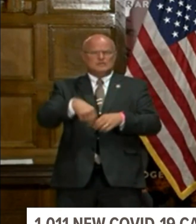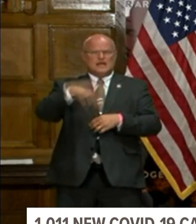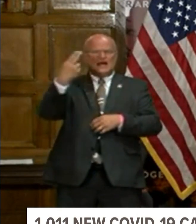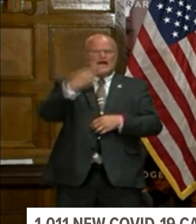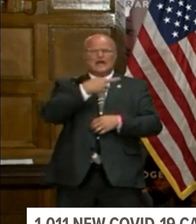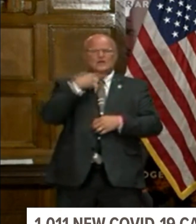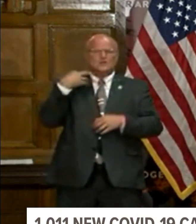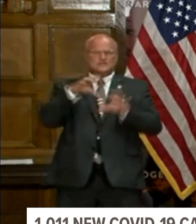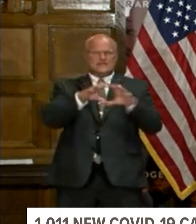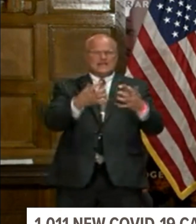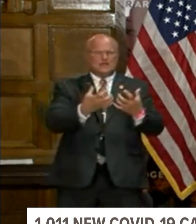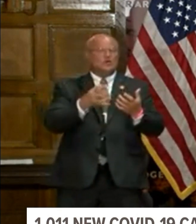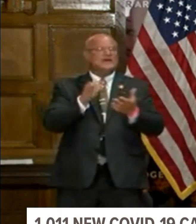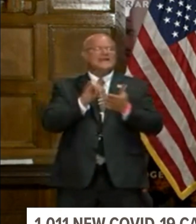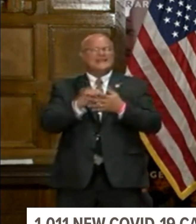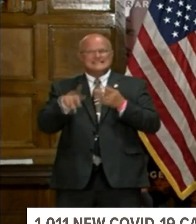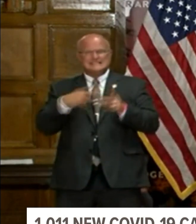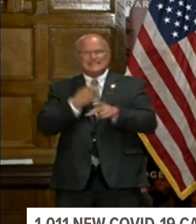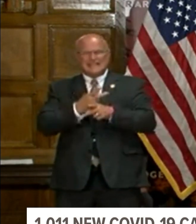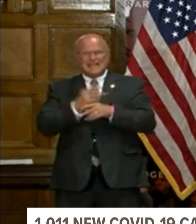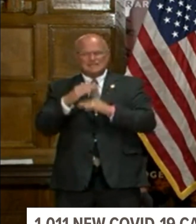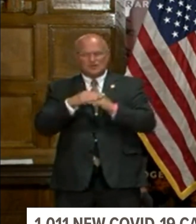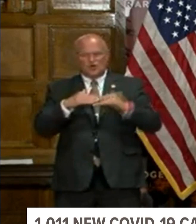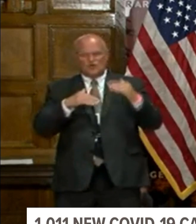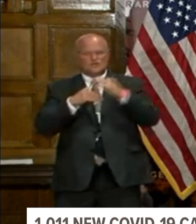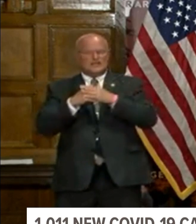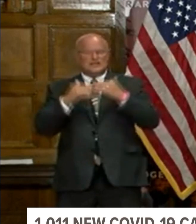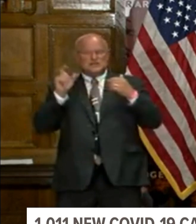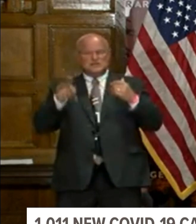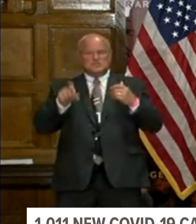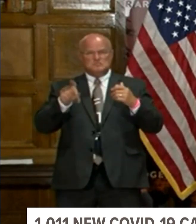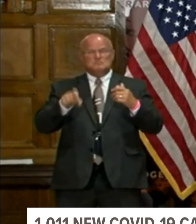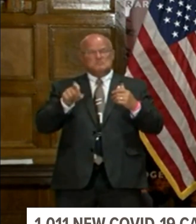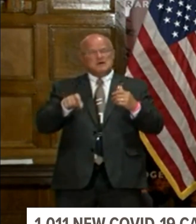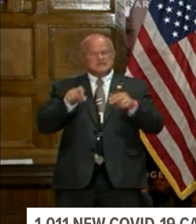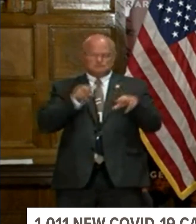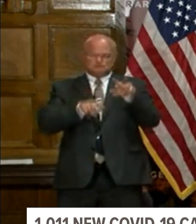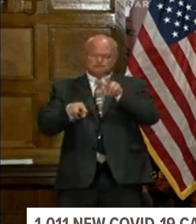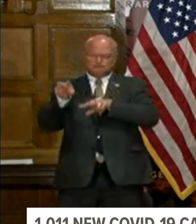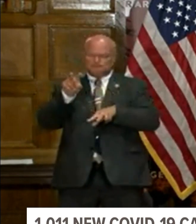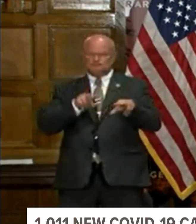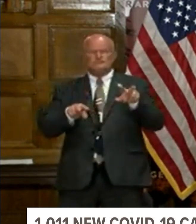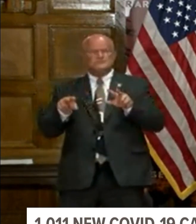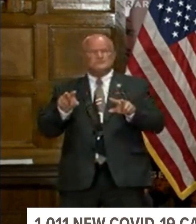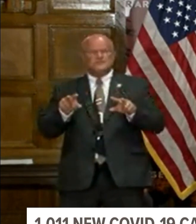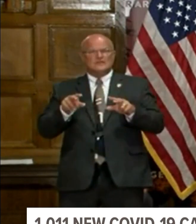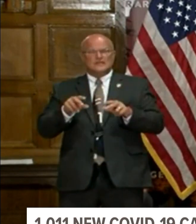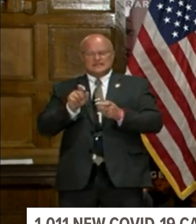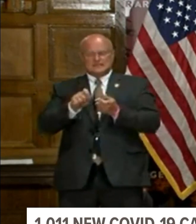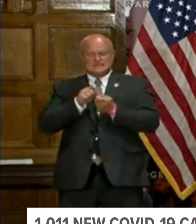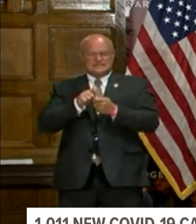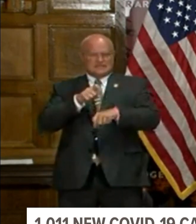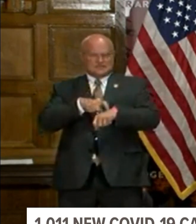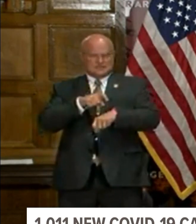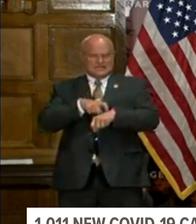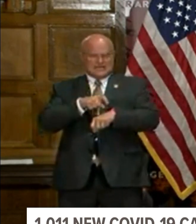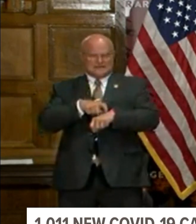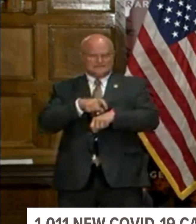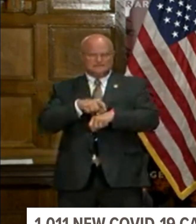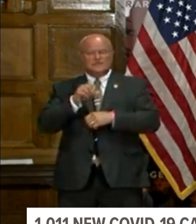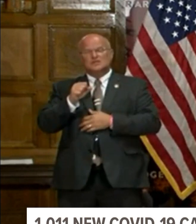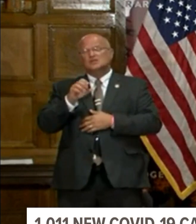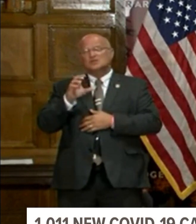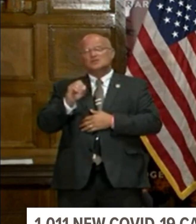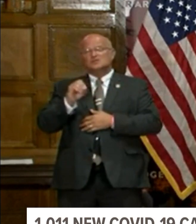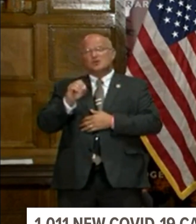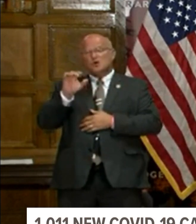high-risk category. That's the kind of overlay that you would have to look at the particular time. And